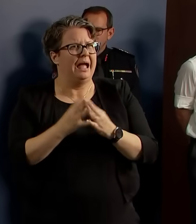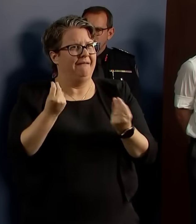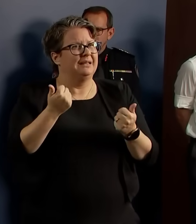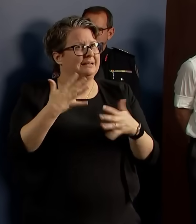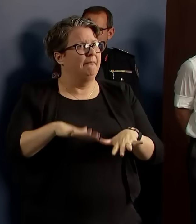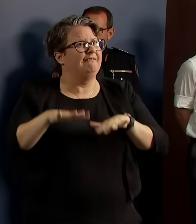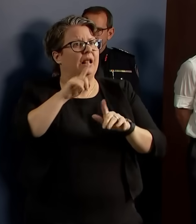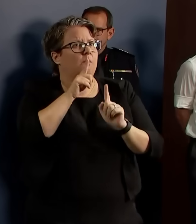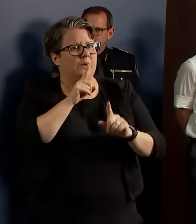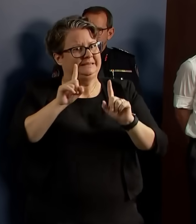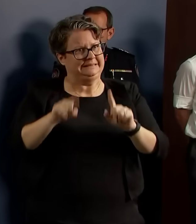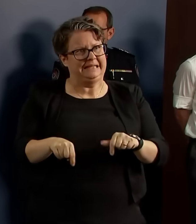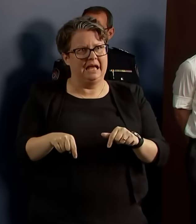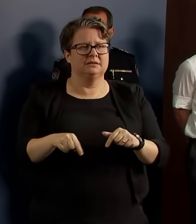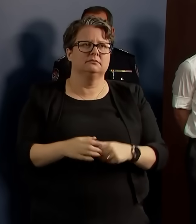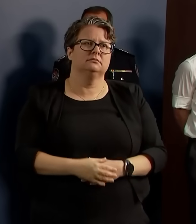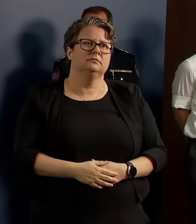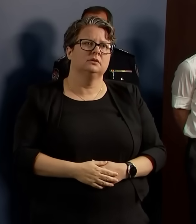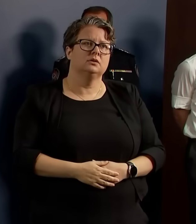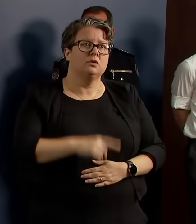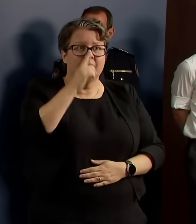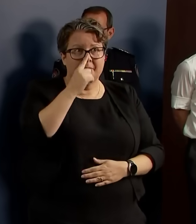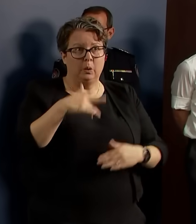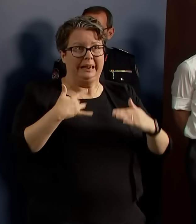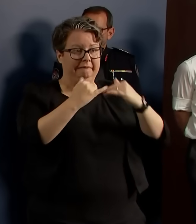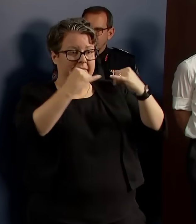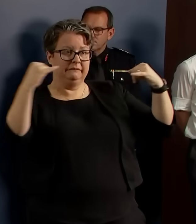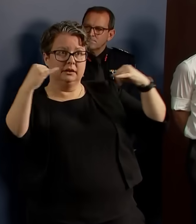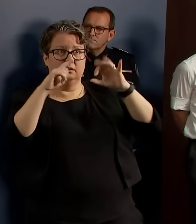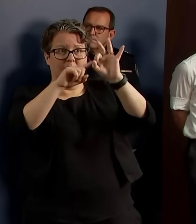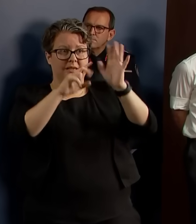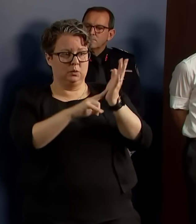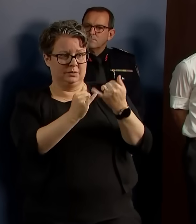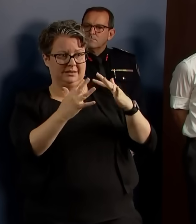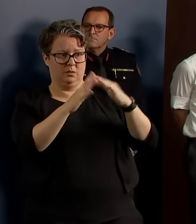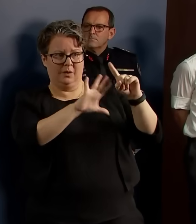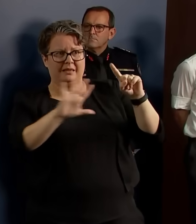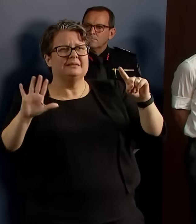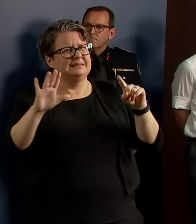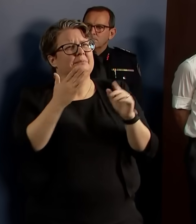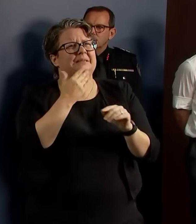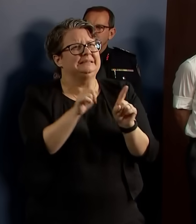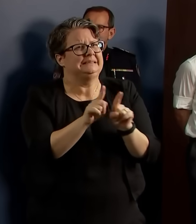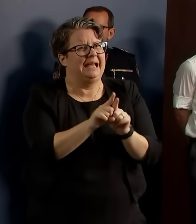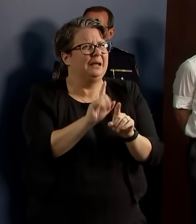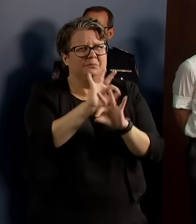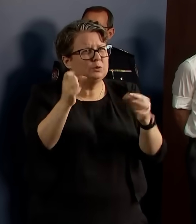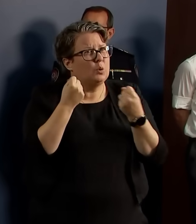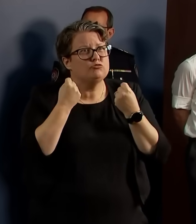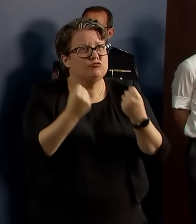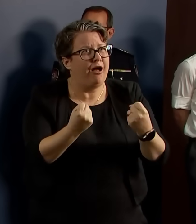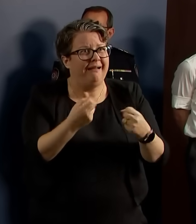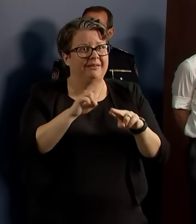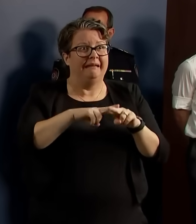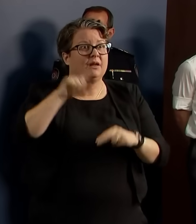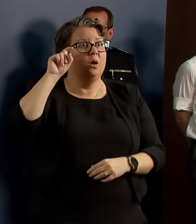warnings in place. So again, please, for residents in those areas, the same warnings apply. Stay off the roads if you can avoid it. If it's flooded, forget